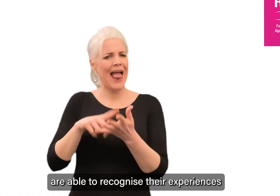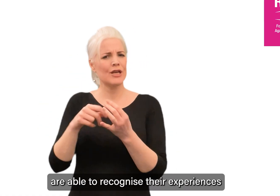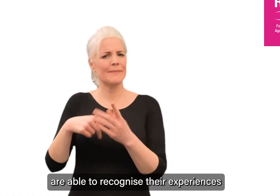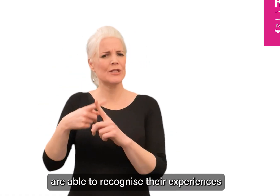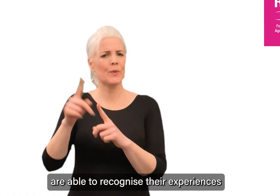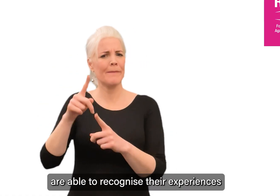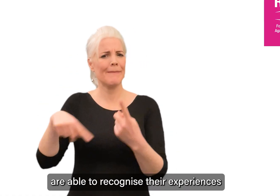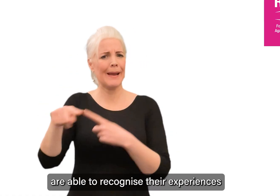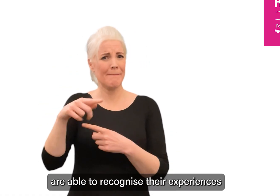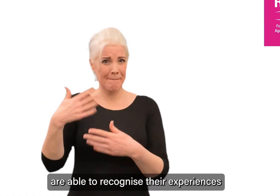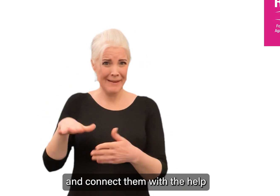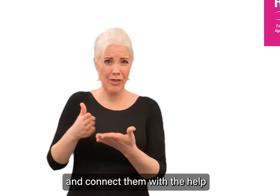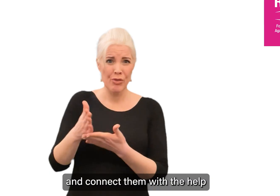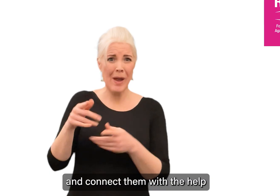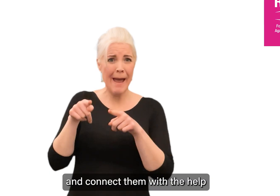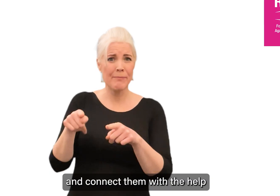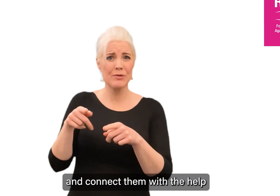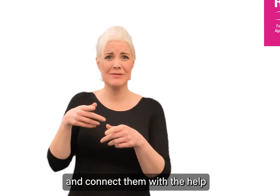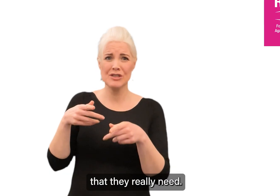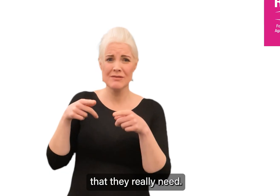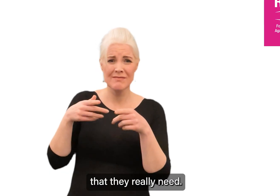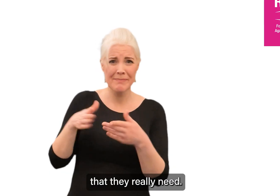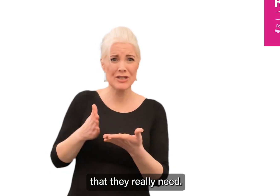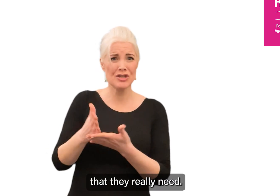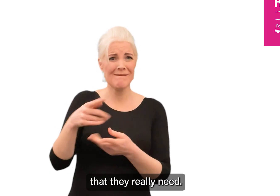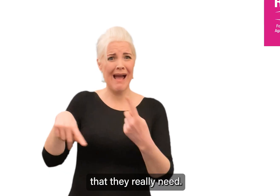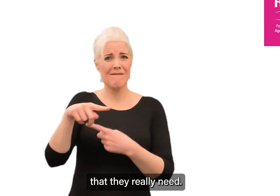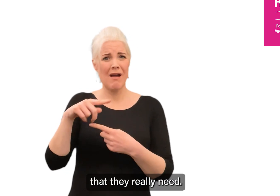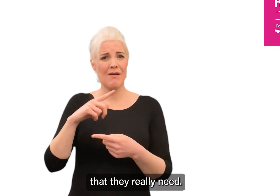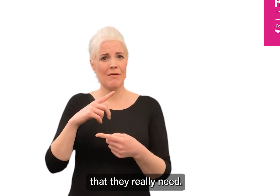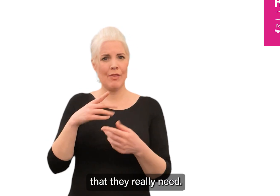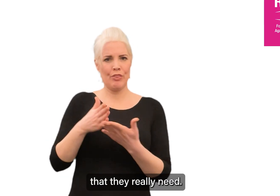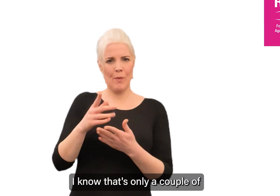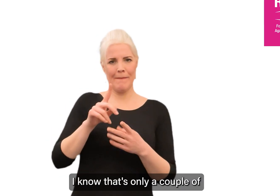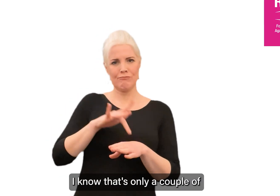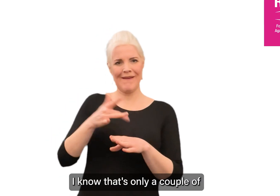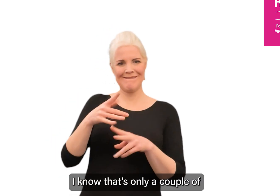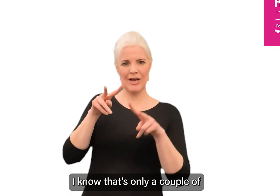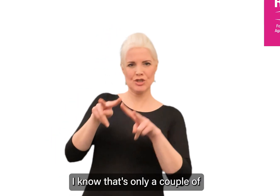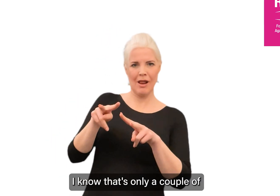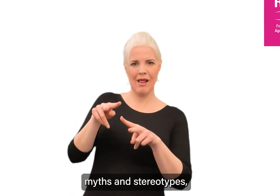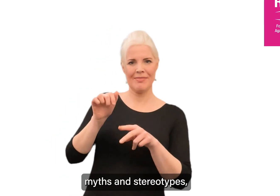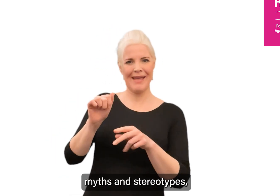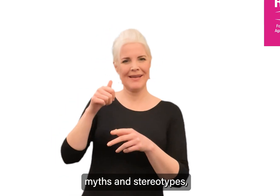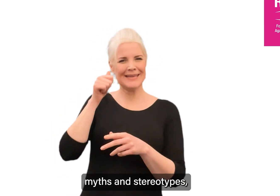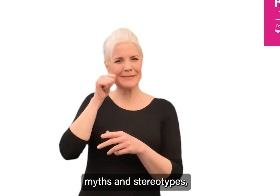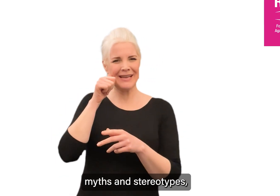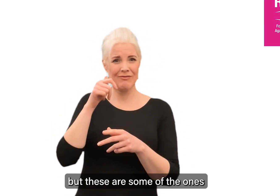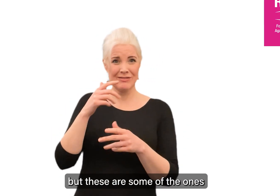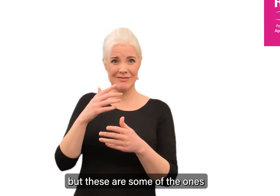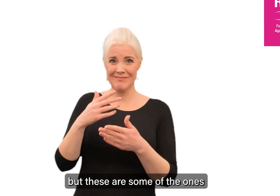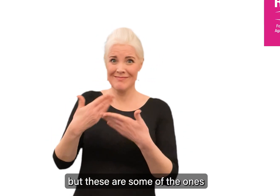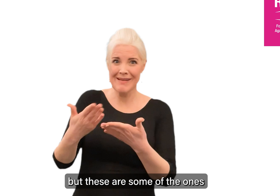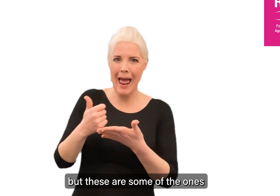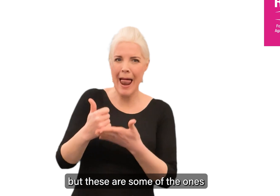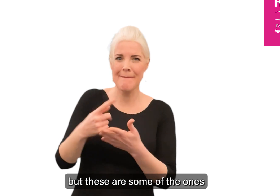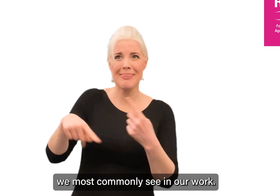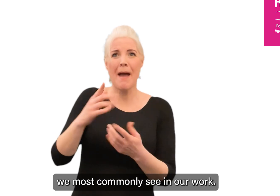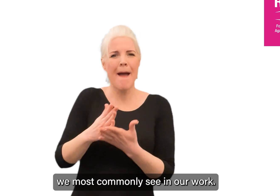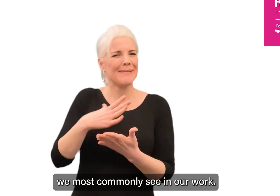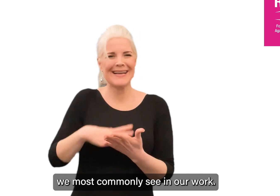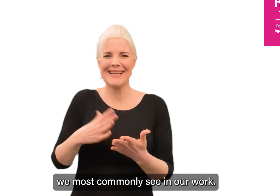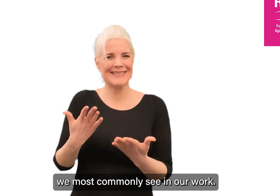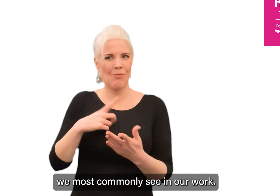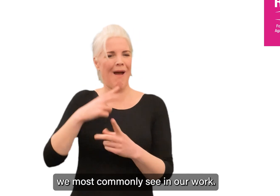to recognize their experiences and connect them with the help that they really need. So I know that's only a couple of myths and stereotypes, but these are some of the